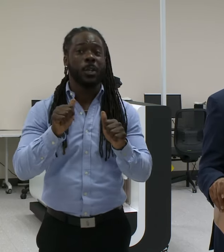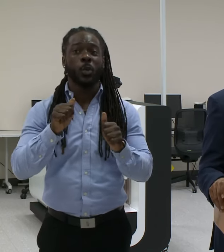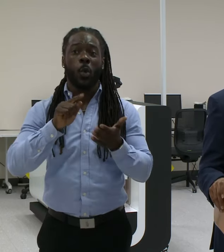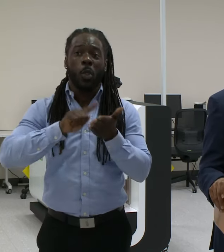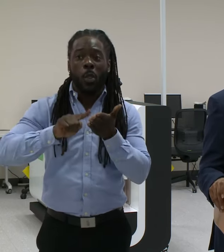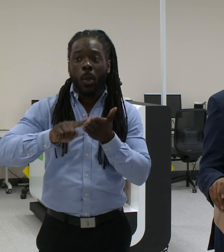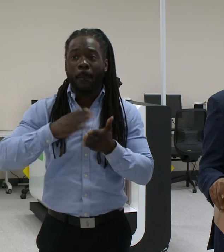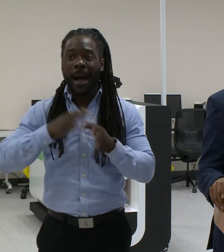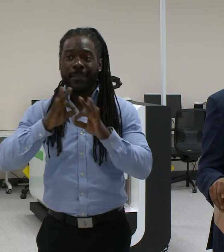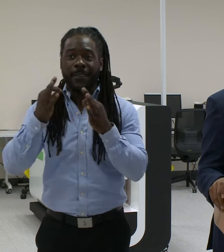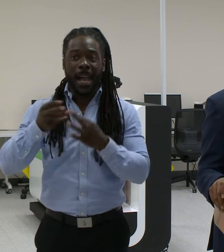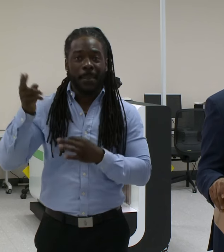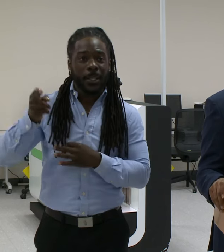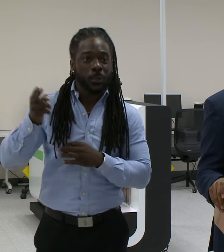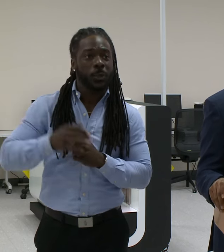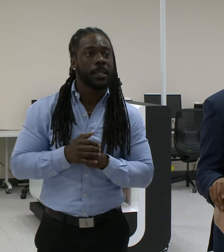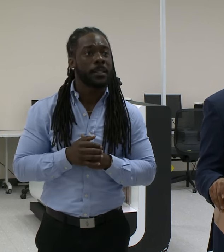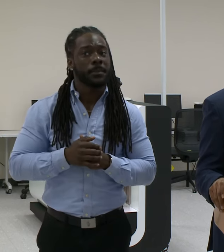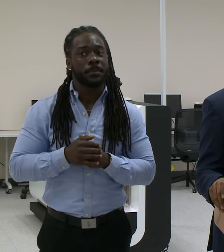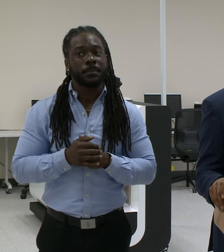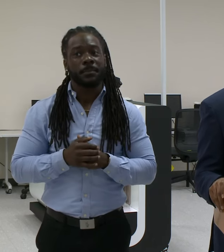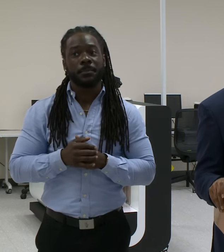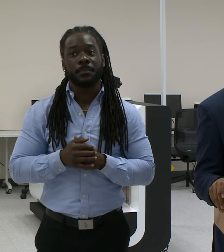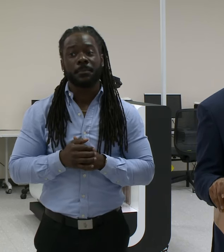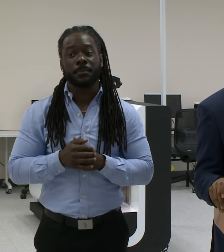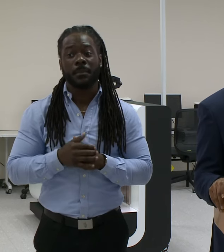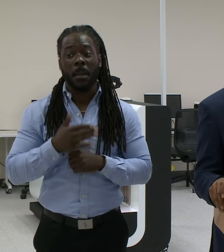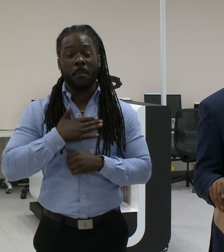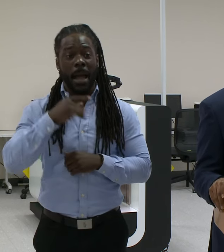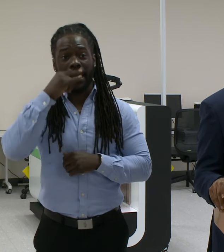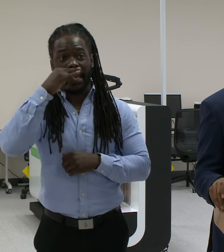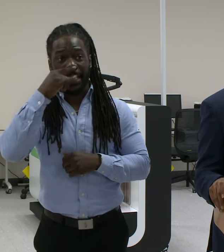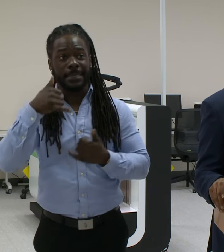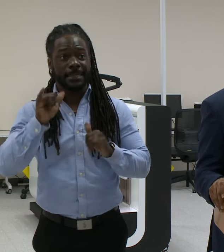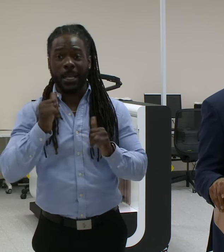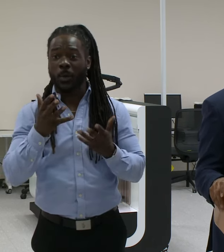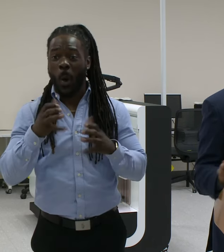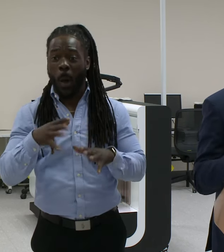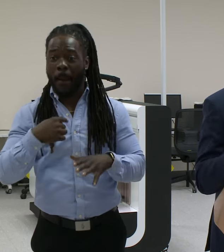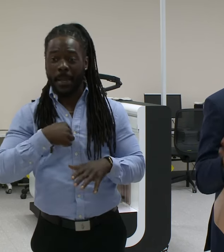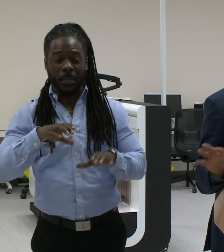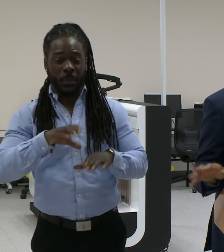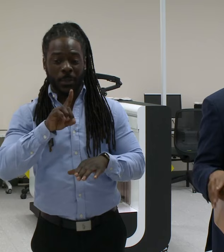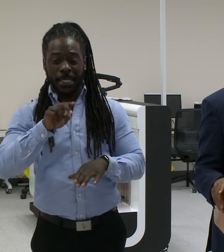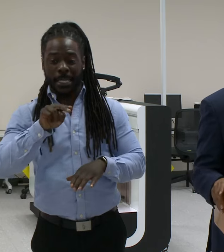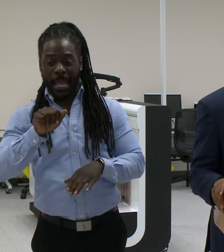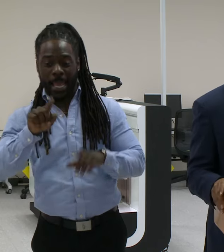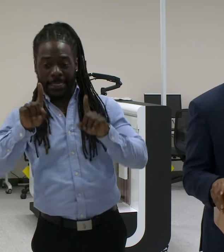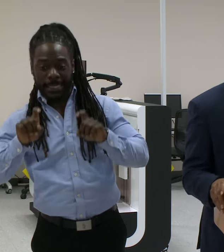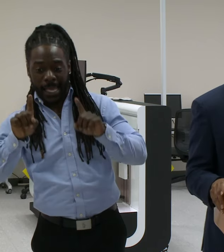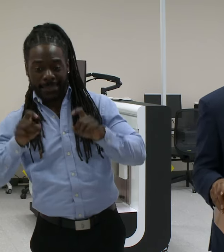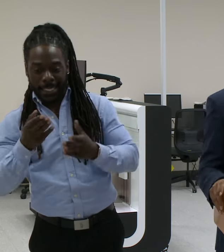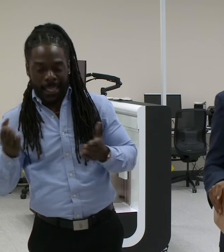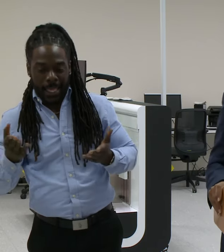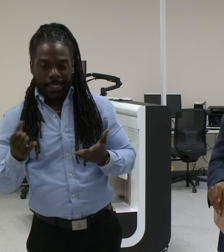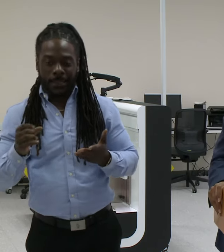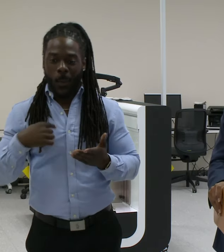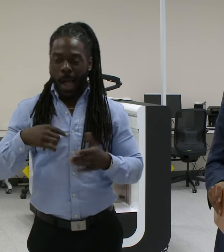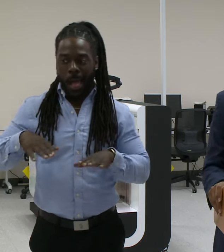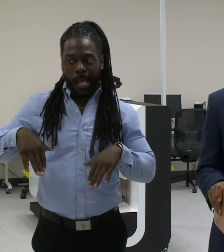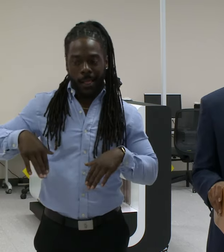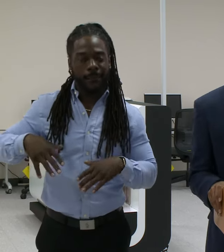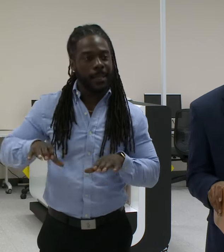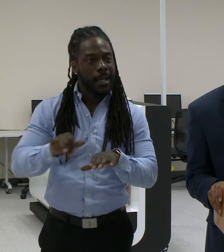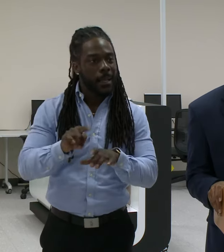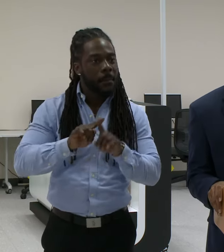my family history. And my kids still don't want me to do the DNA testing, so I haven't done that yet, which makes me